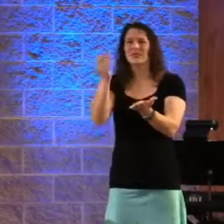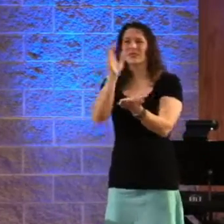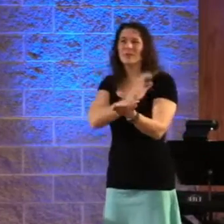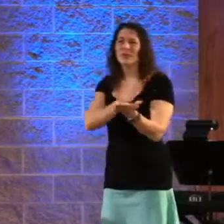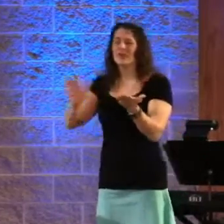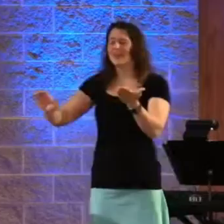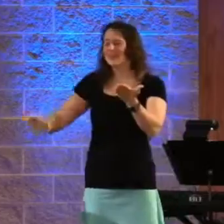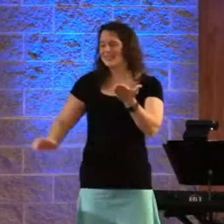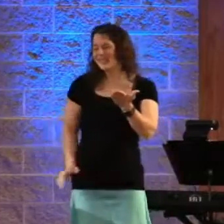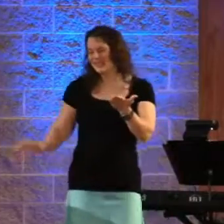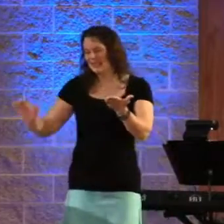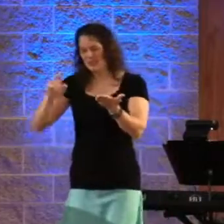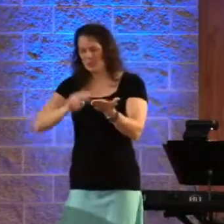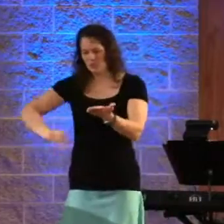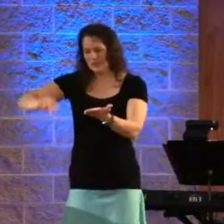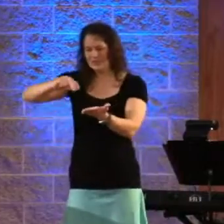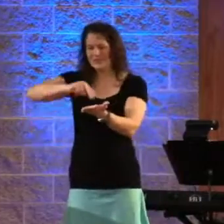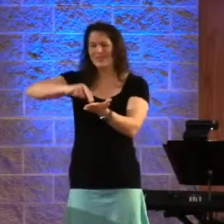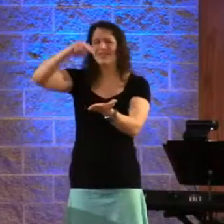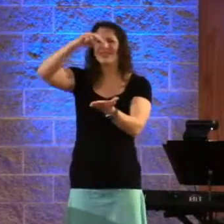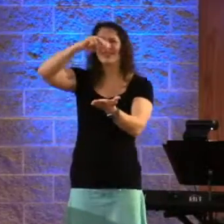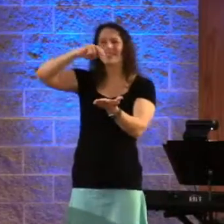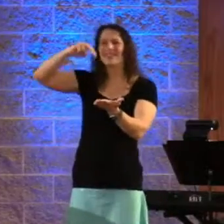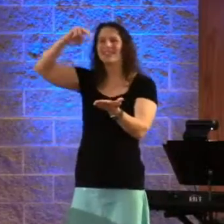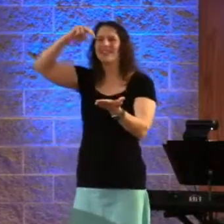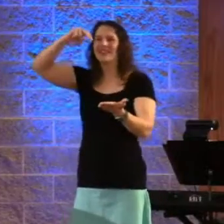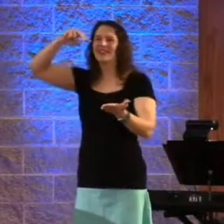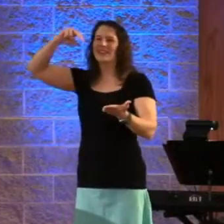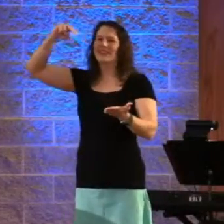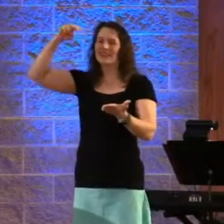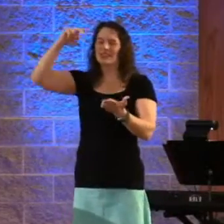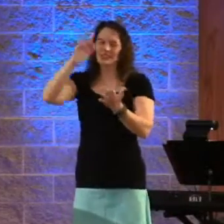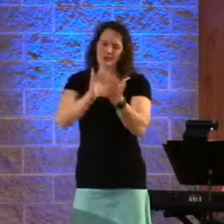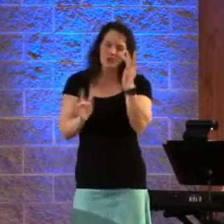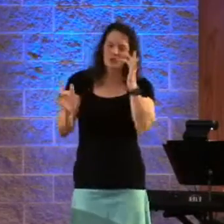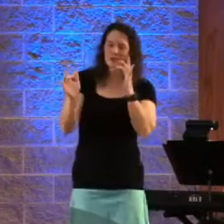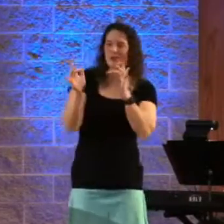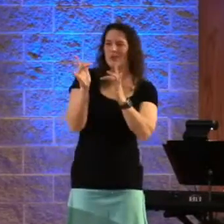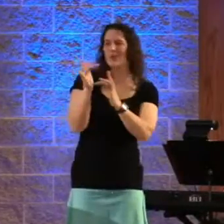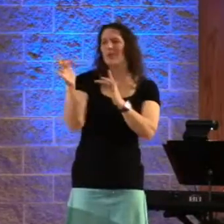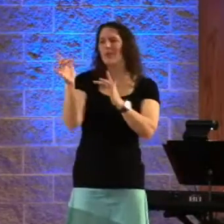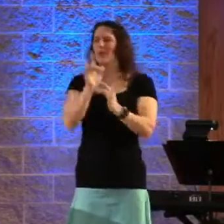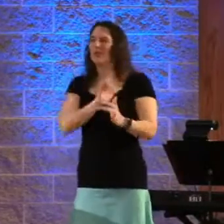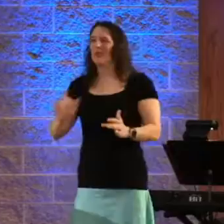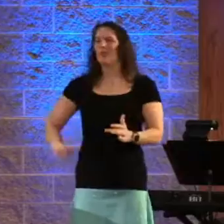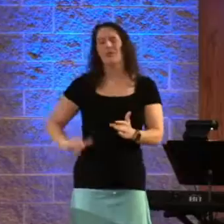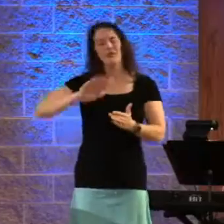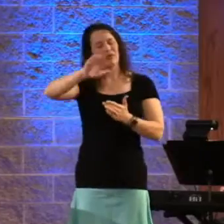Jesus, you are Lord of all.